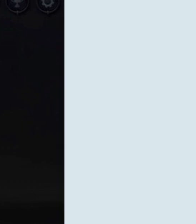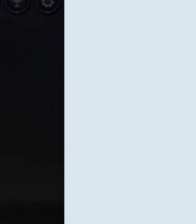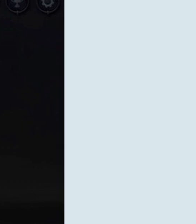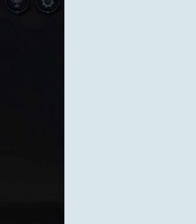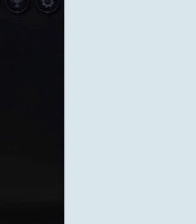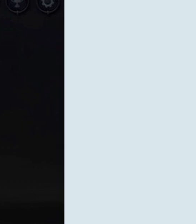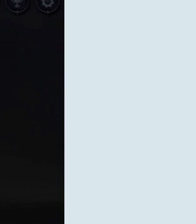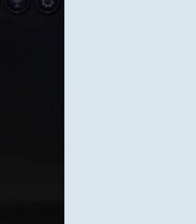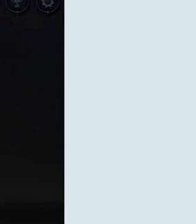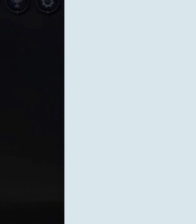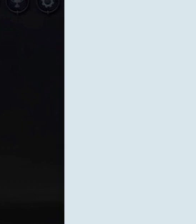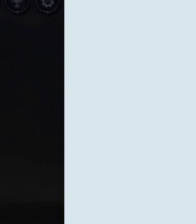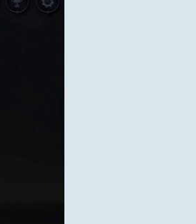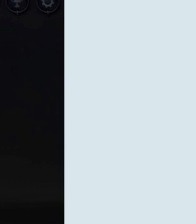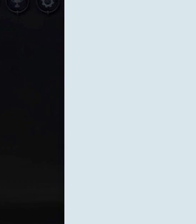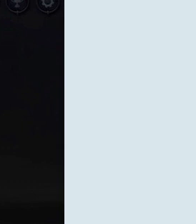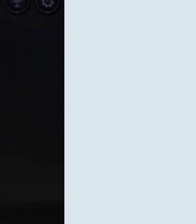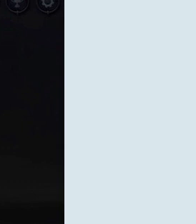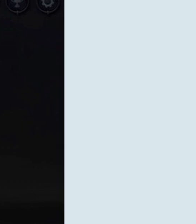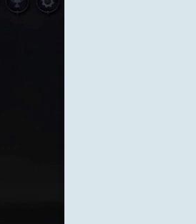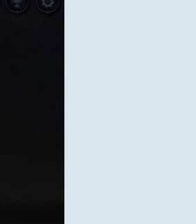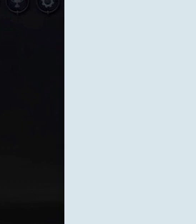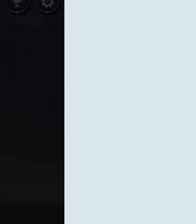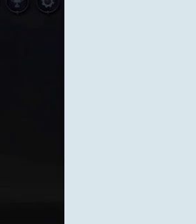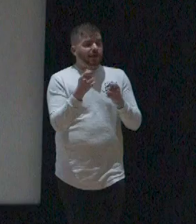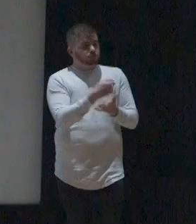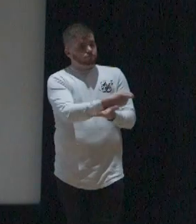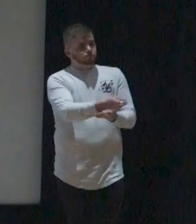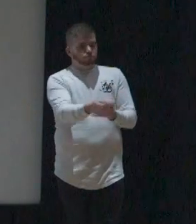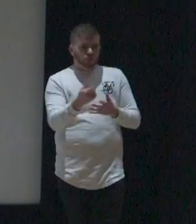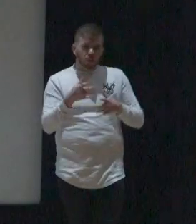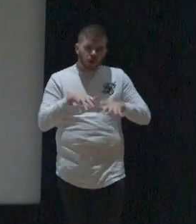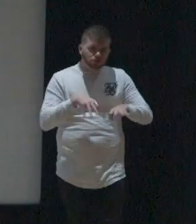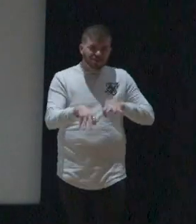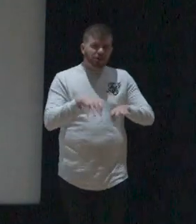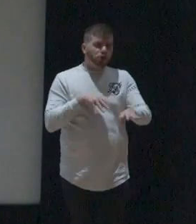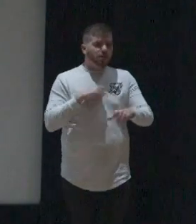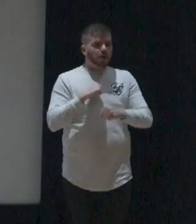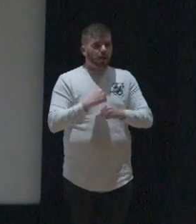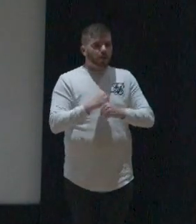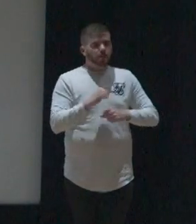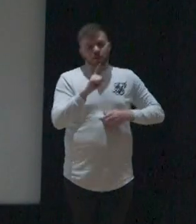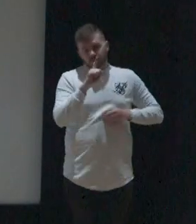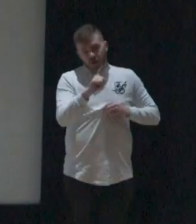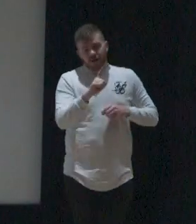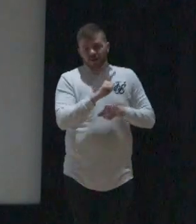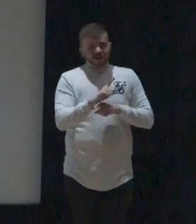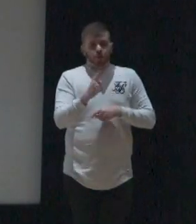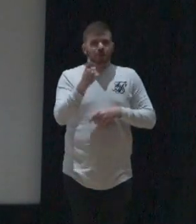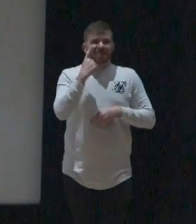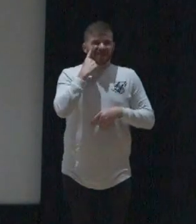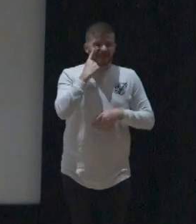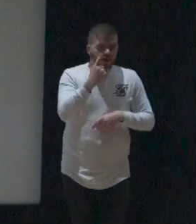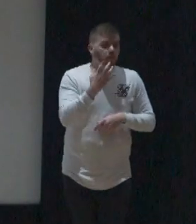And Solitaire is by definition quite a strategic game, but that isn't necessarily how people think of it when